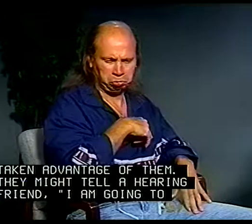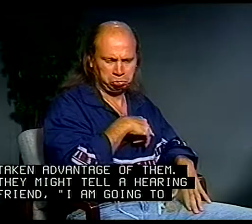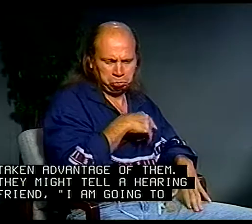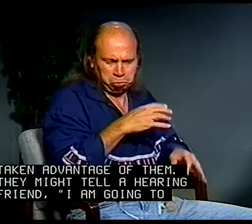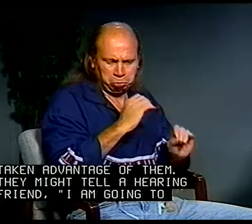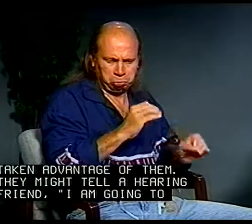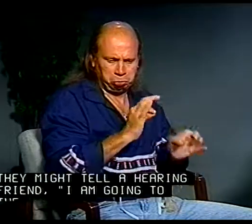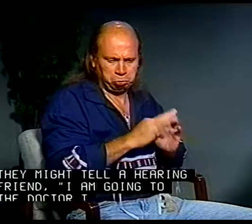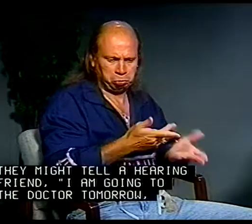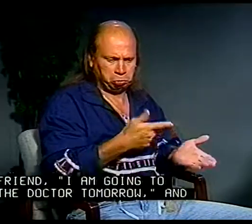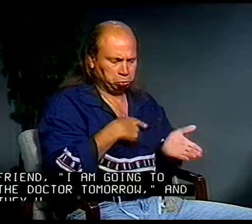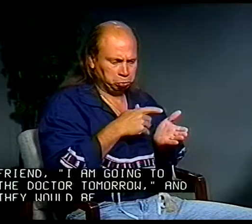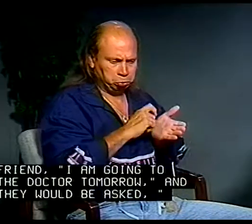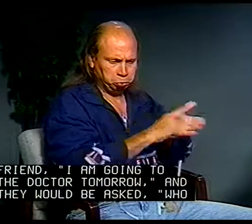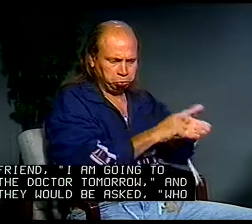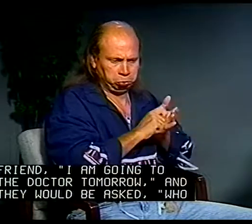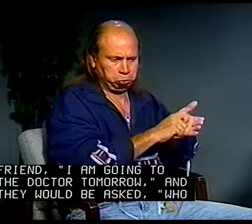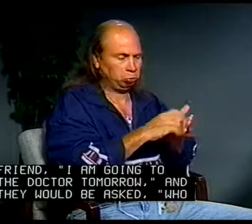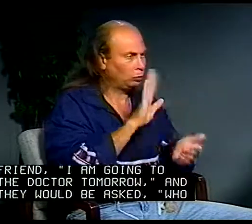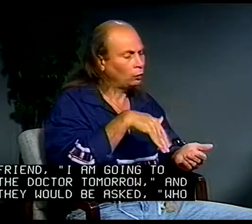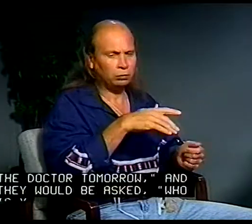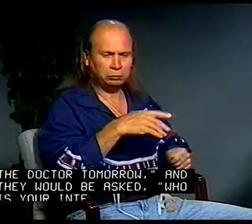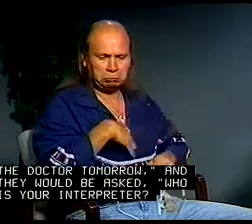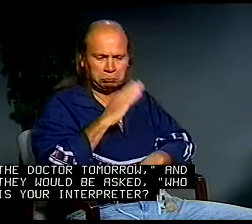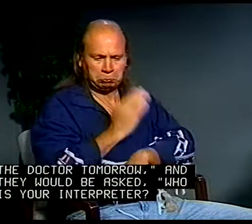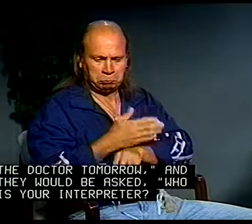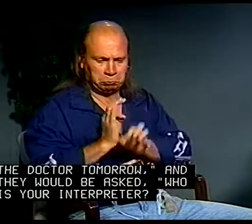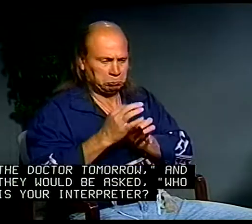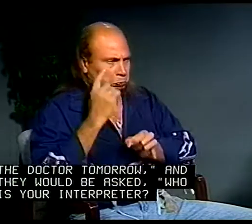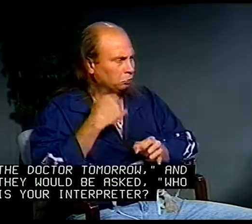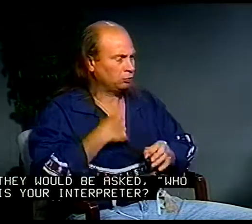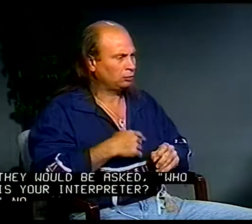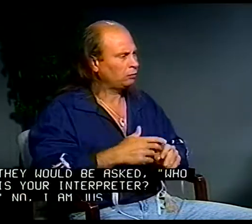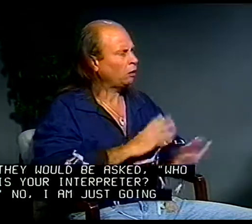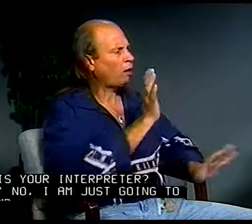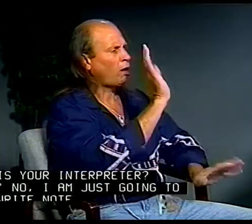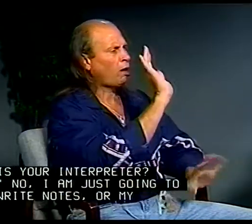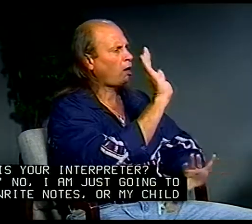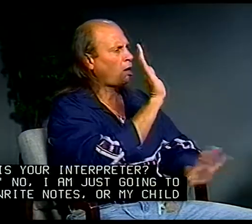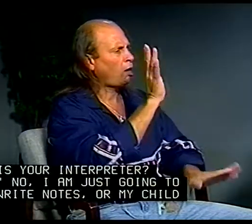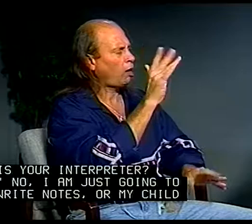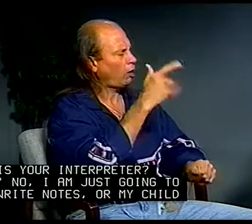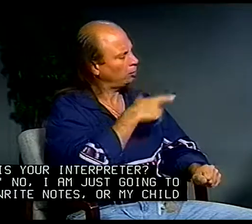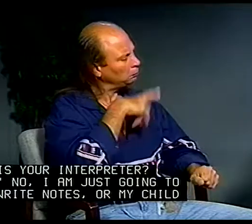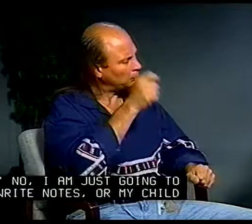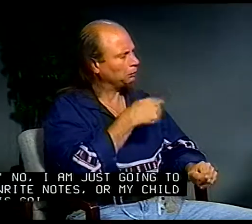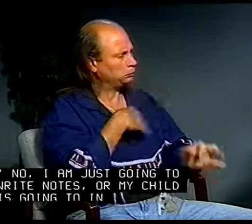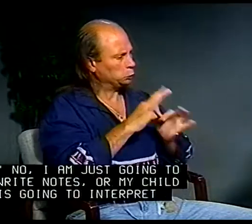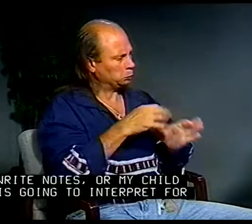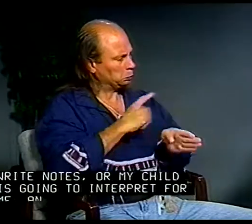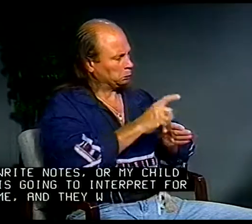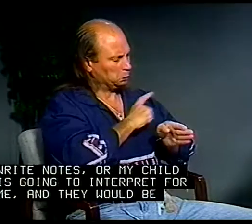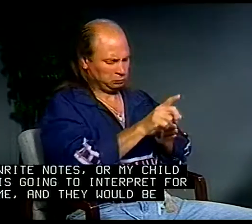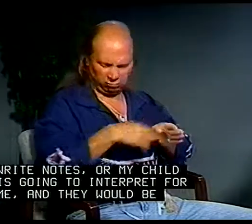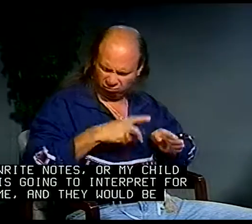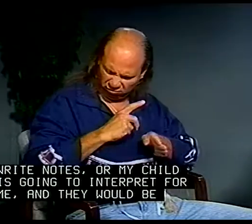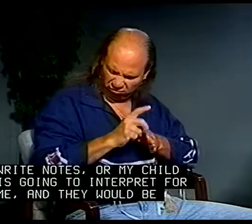might tell a hearing friend, I'm going to the doctor tomorrow, and they would be asked, who's your interpreter? Oh, no, I'm just going to write notes, or my child's going to interpret for